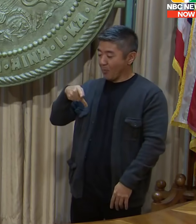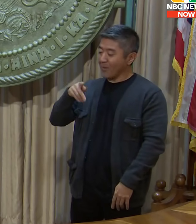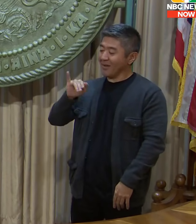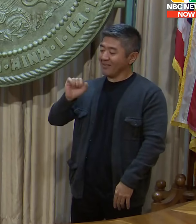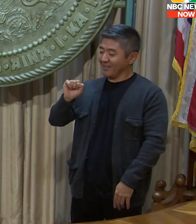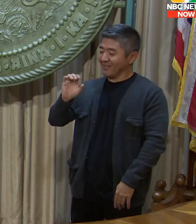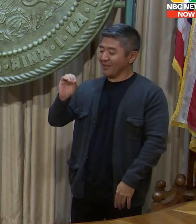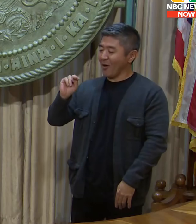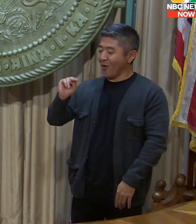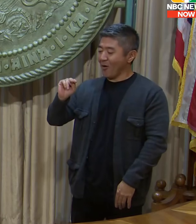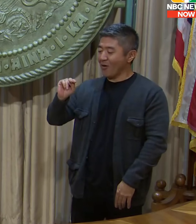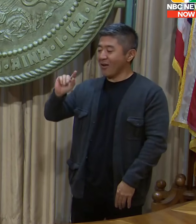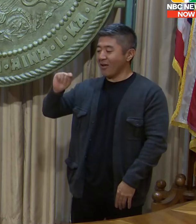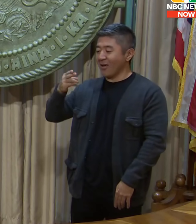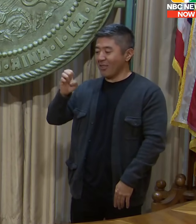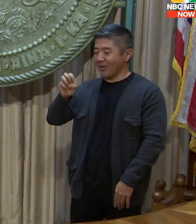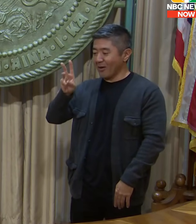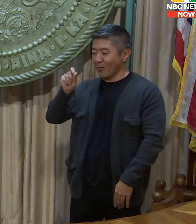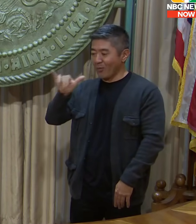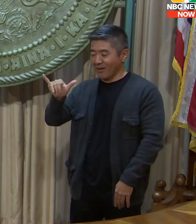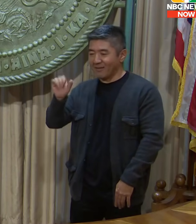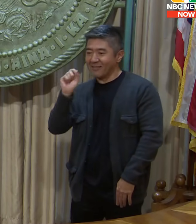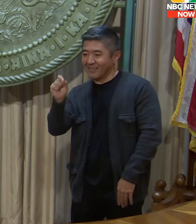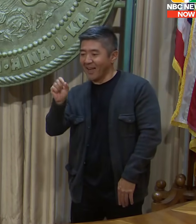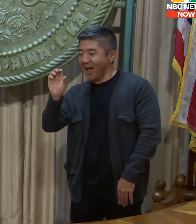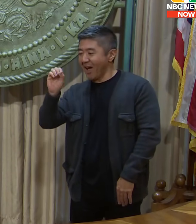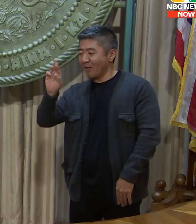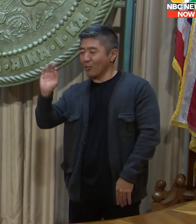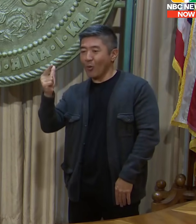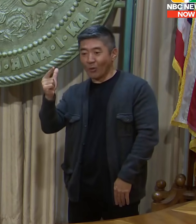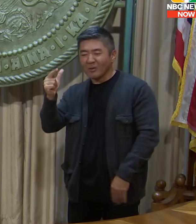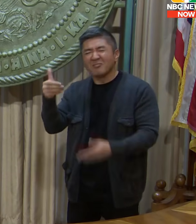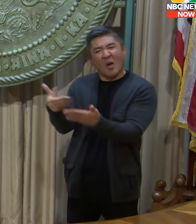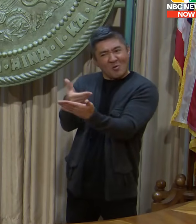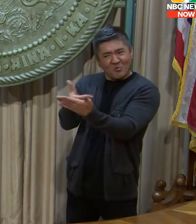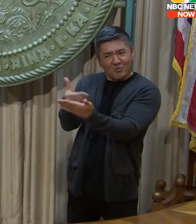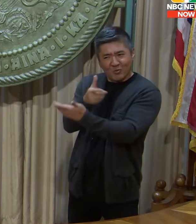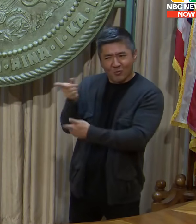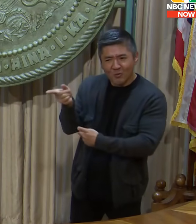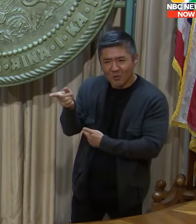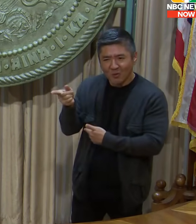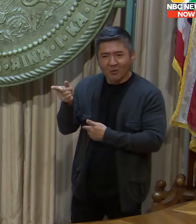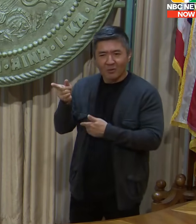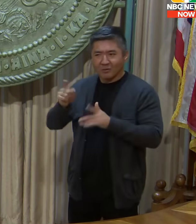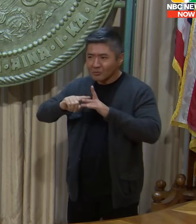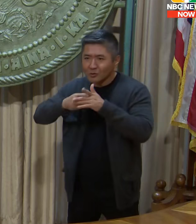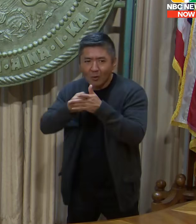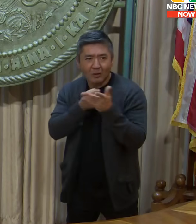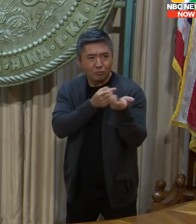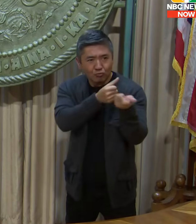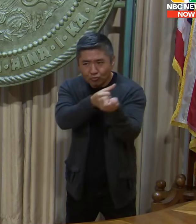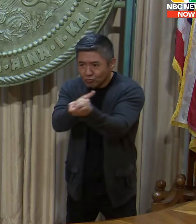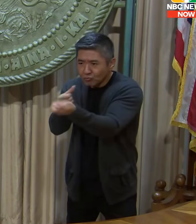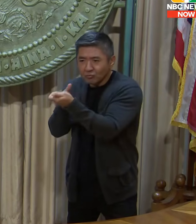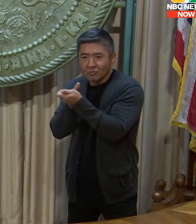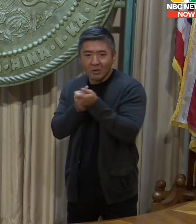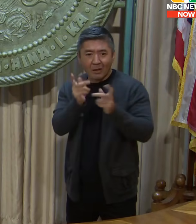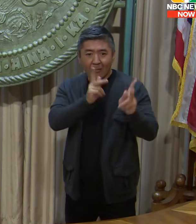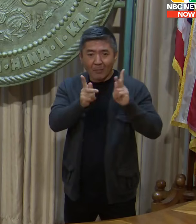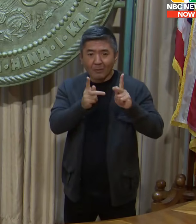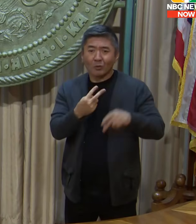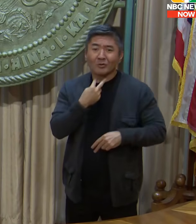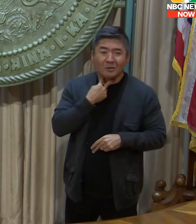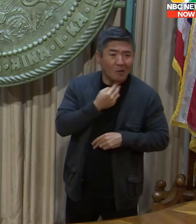hihelpisontheway.org, and they're one of the new services that are able to help these people in quarantine or any kupuna out there in the